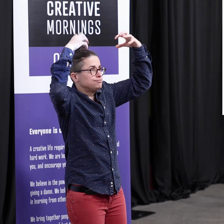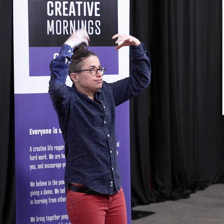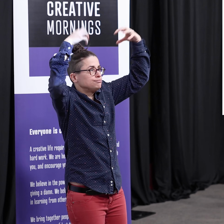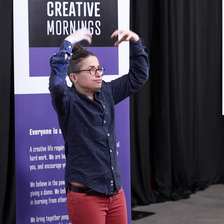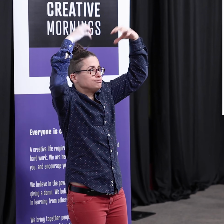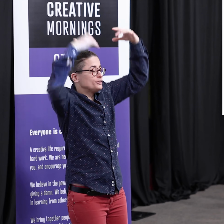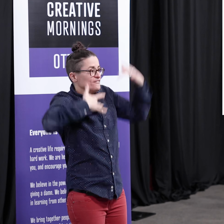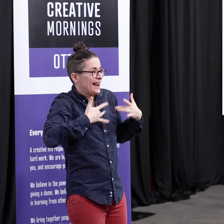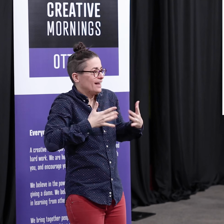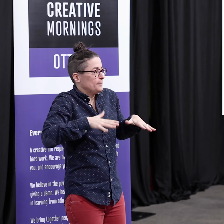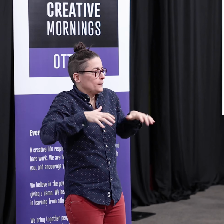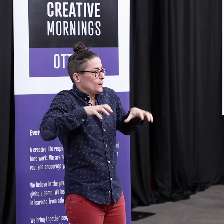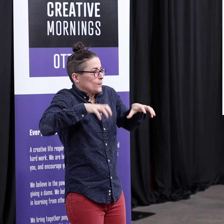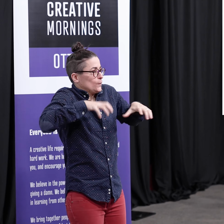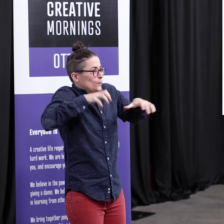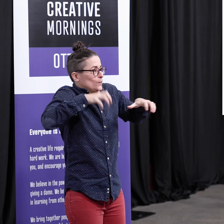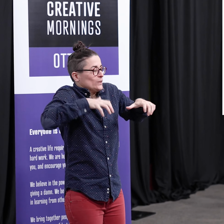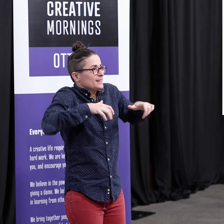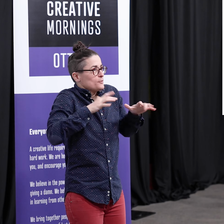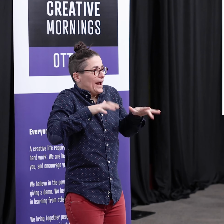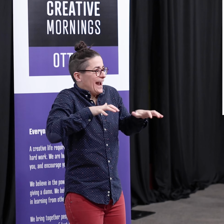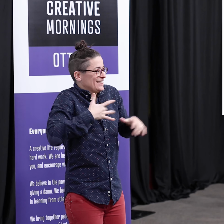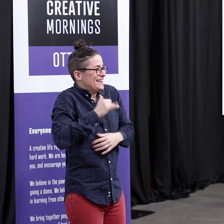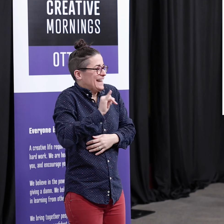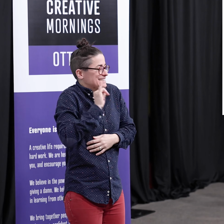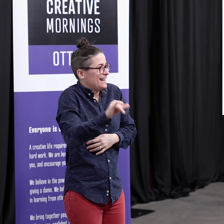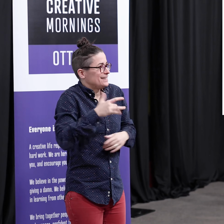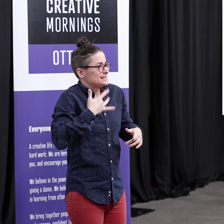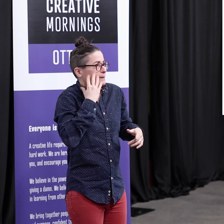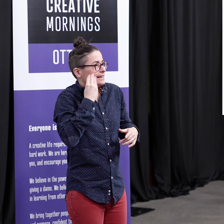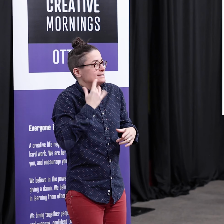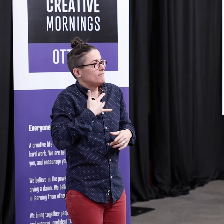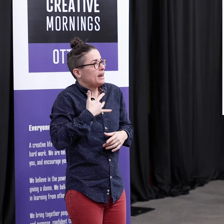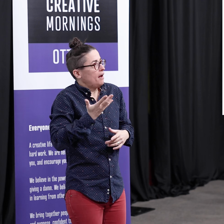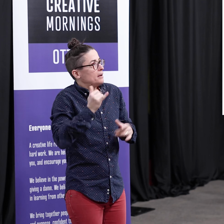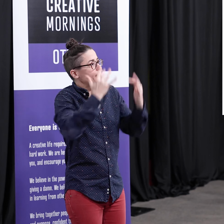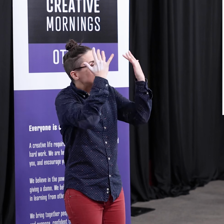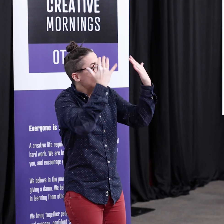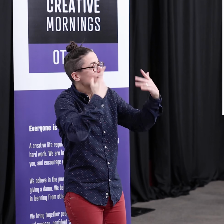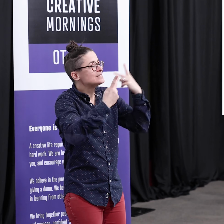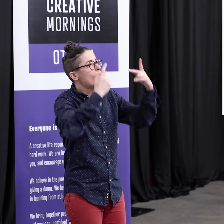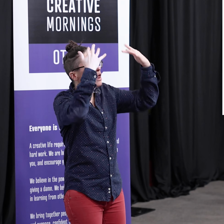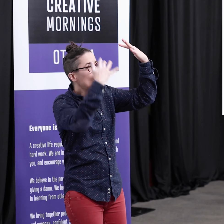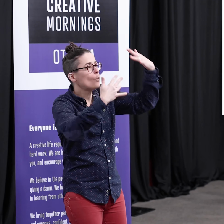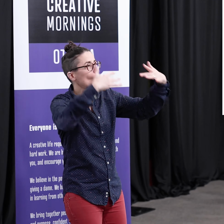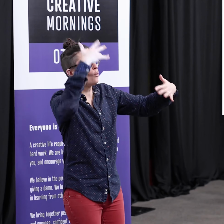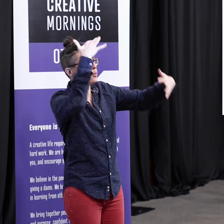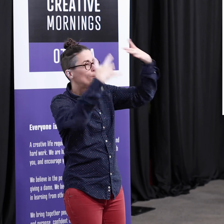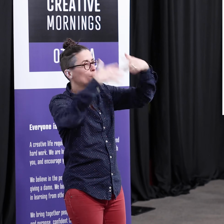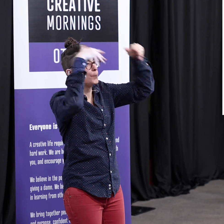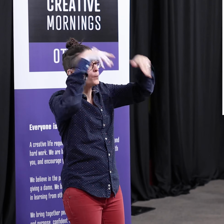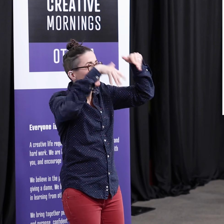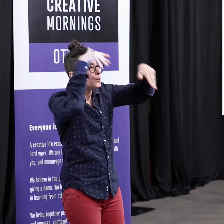hitting that windshield, you can feel that vibration, right? You can see it. You can see it hit the car, and you can